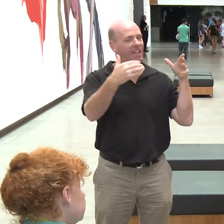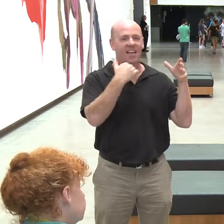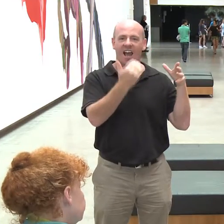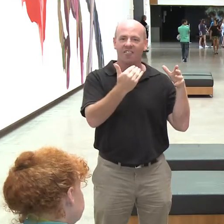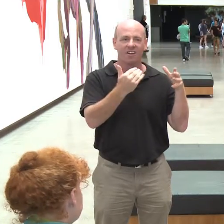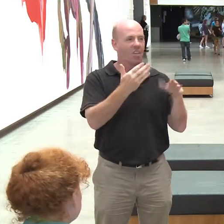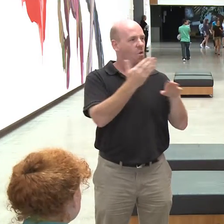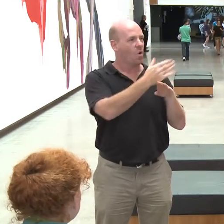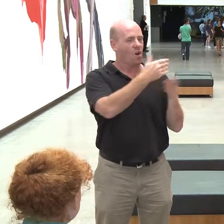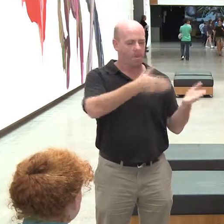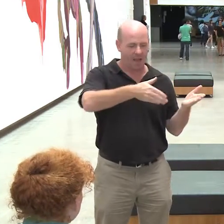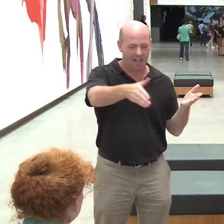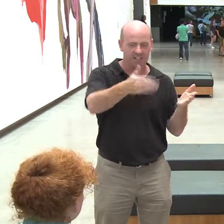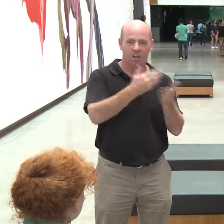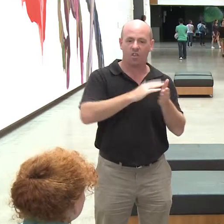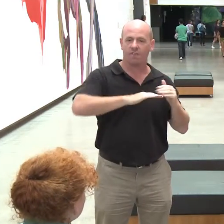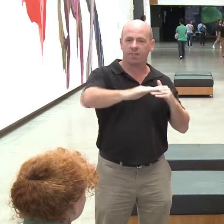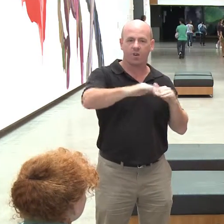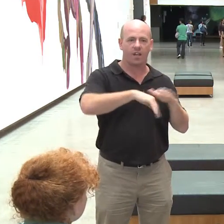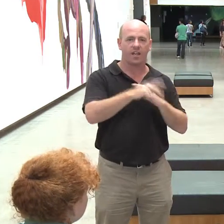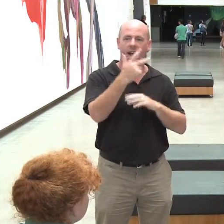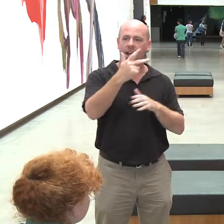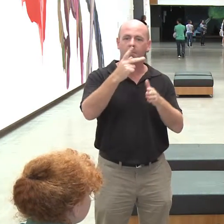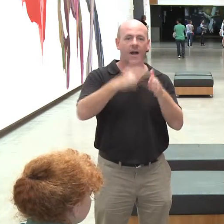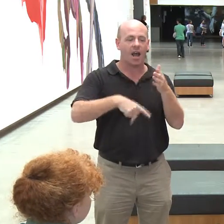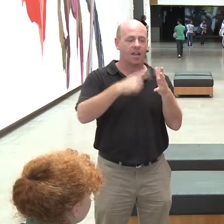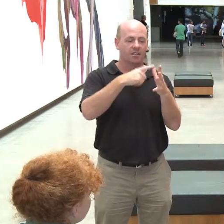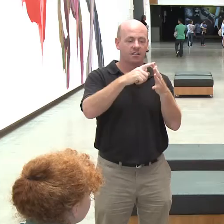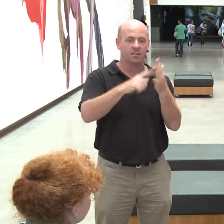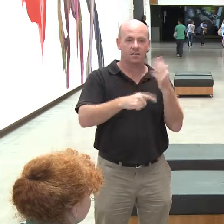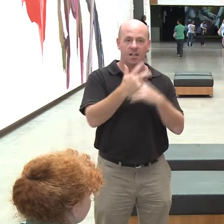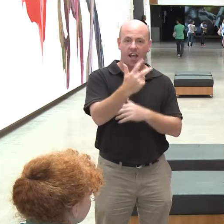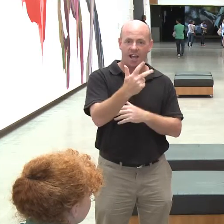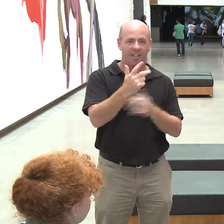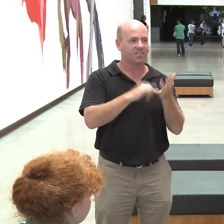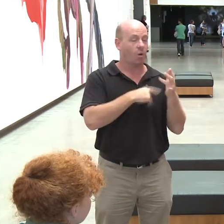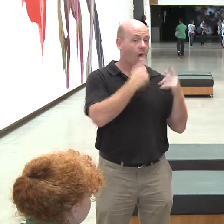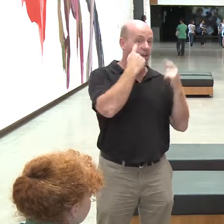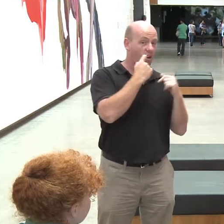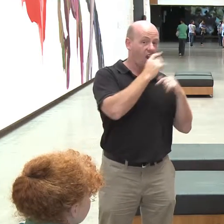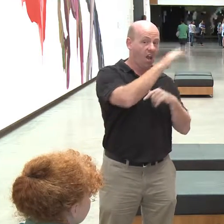floor in 8 sections. So in a way, I do the best I can